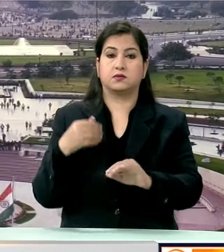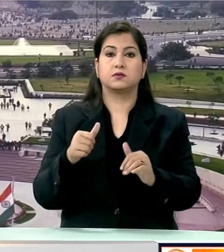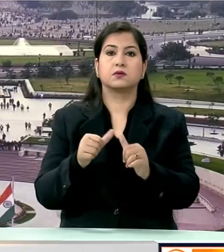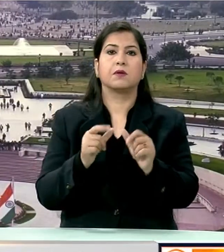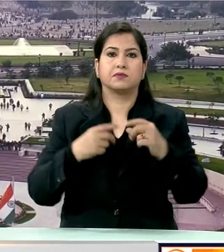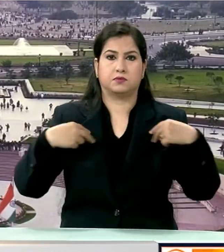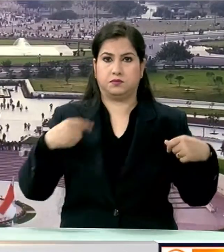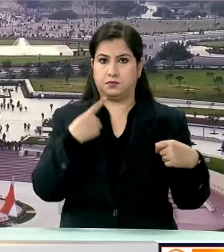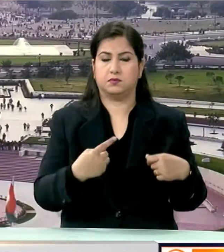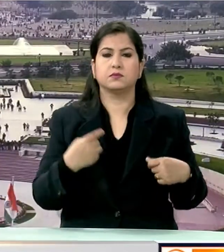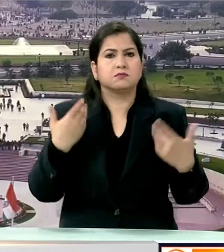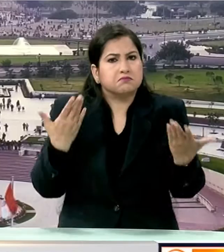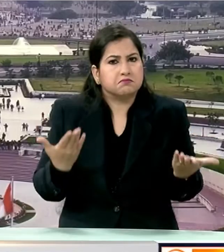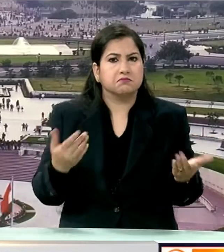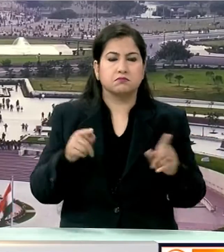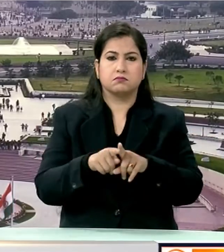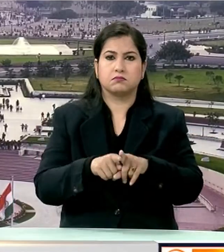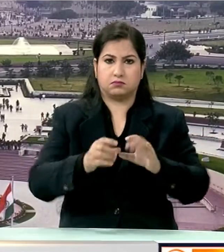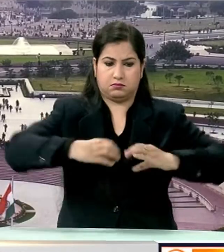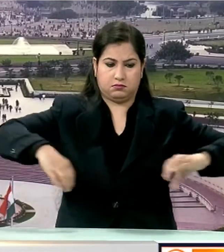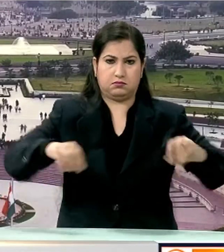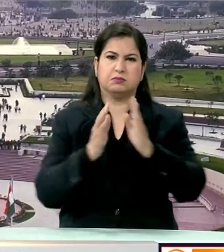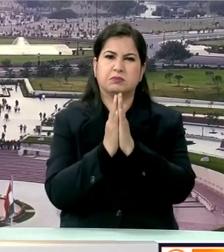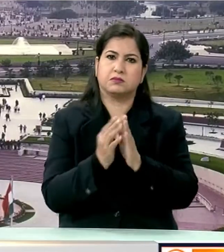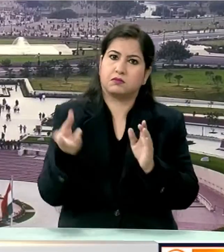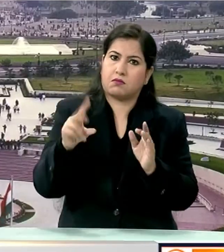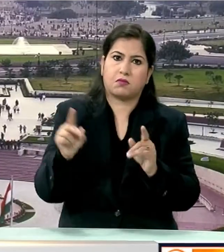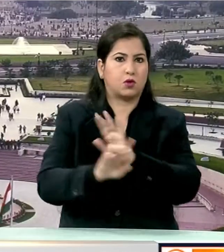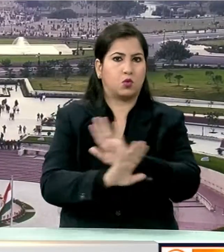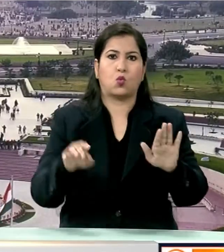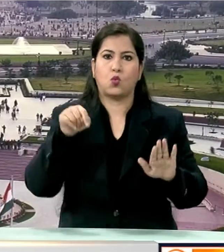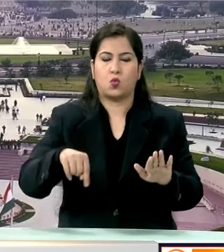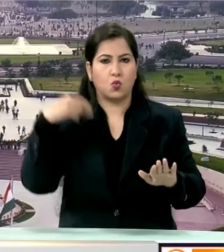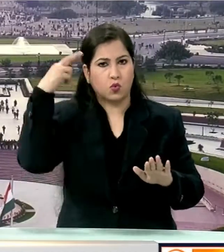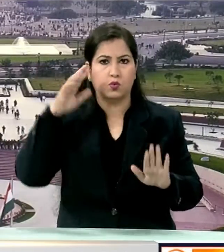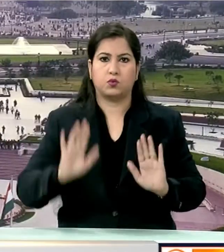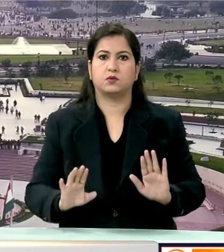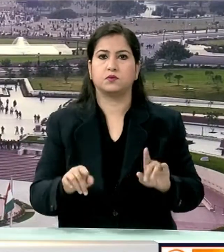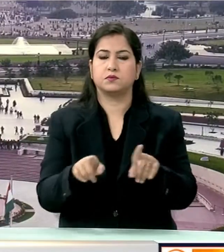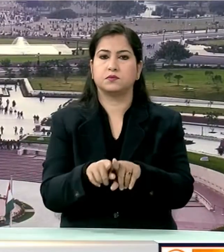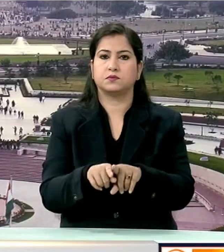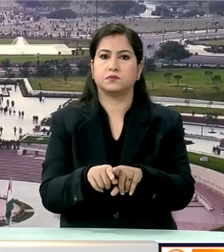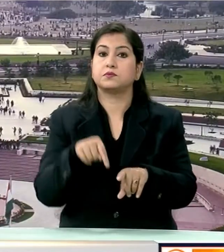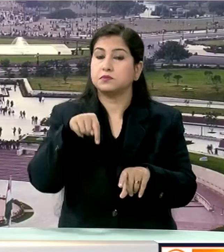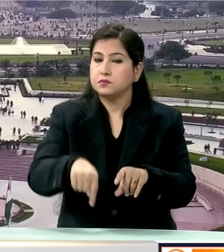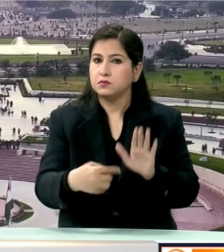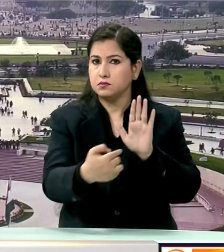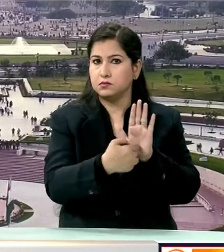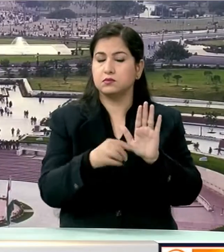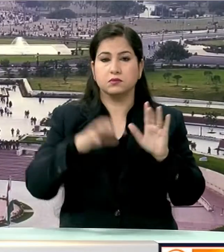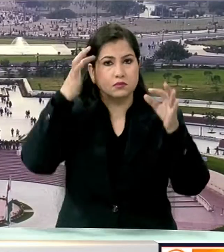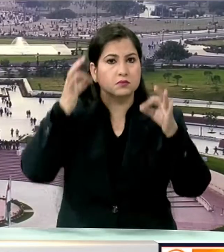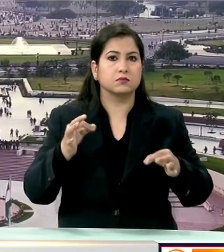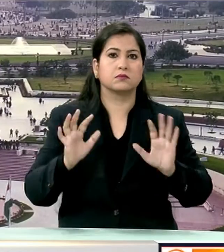Apex Court said there are no reasons to refer a batch of pleas challenging the constitutional validity of the